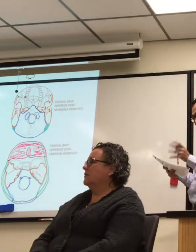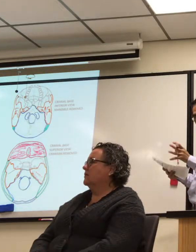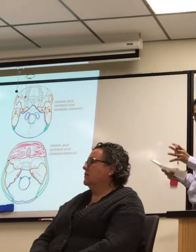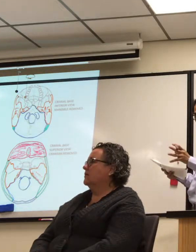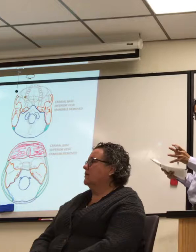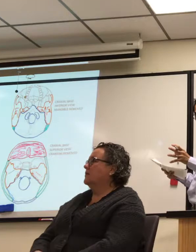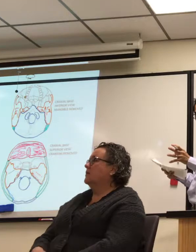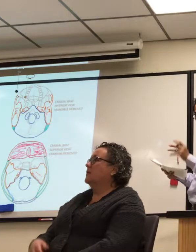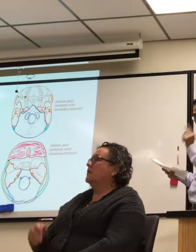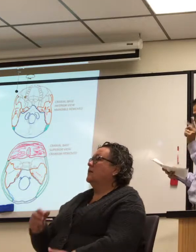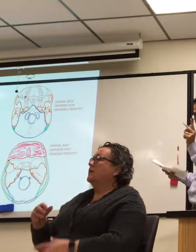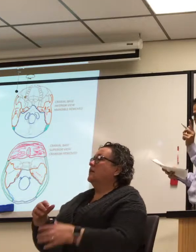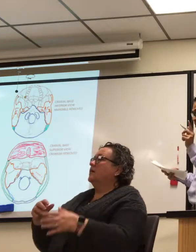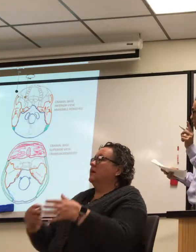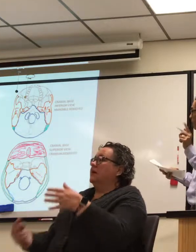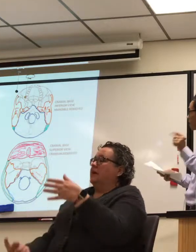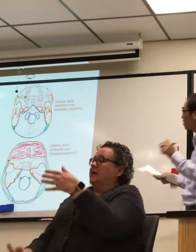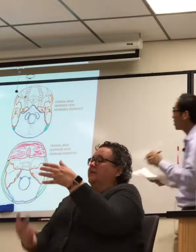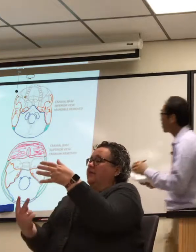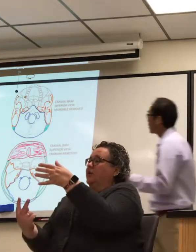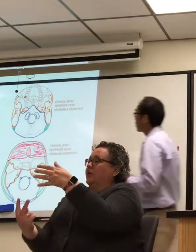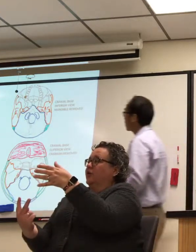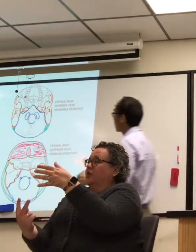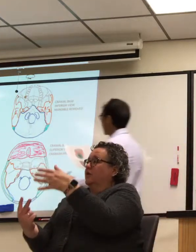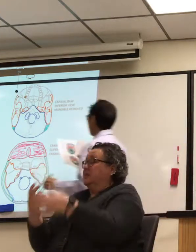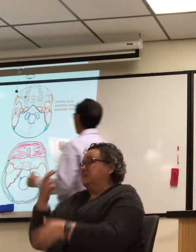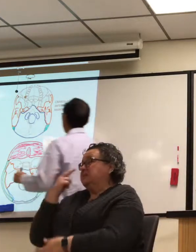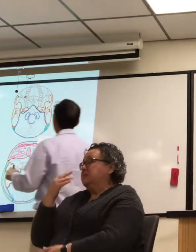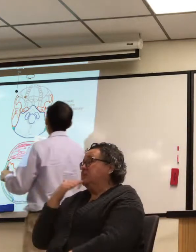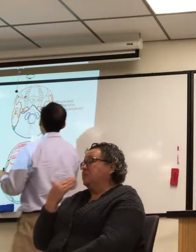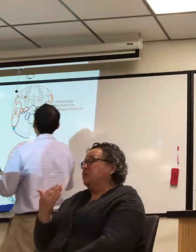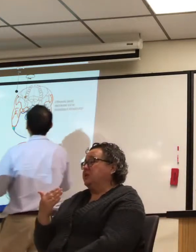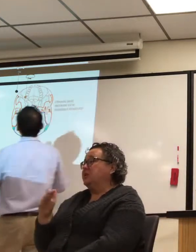From the inferior view, you can see it pretty good.